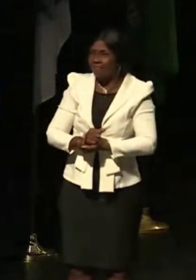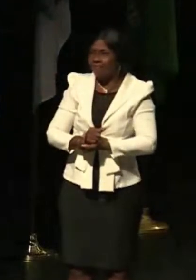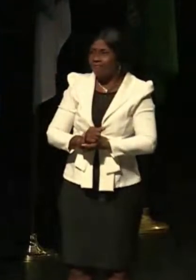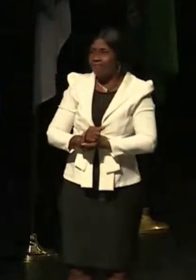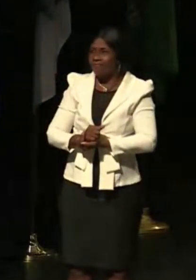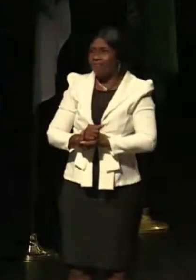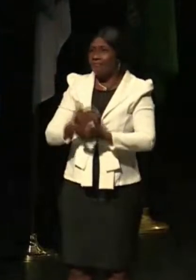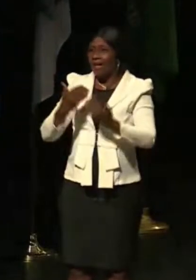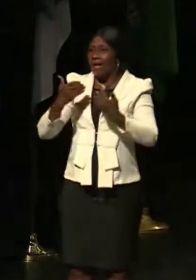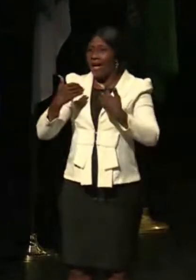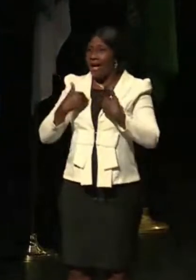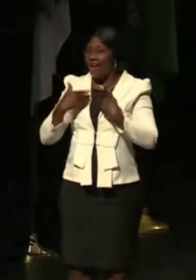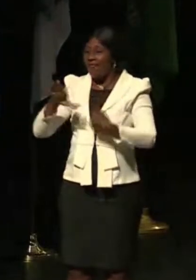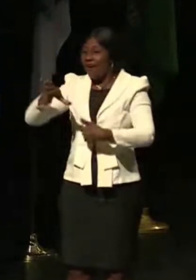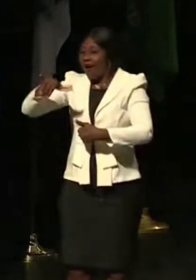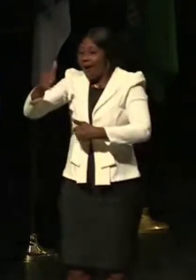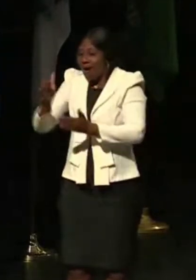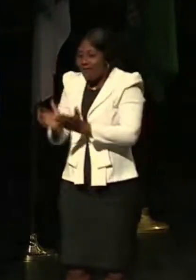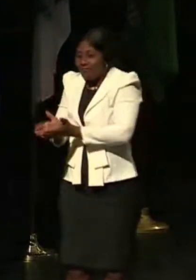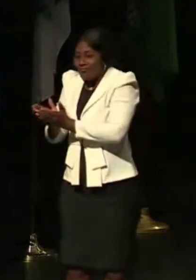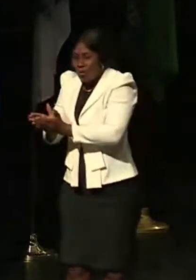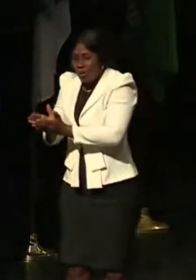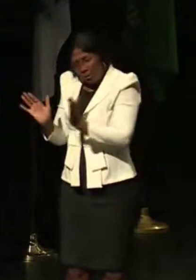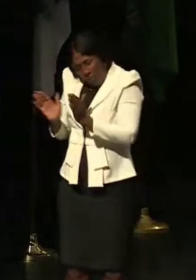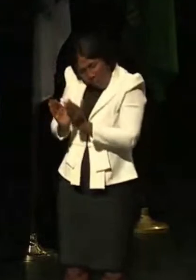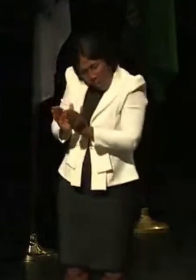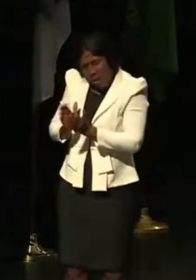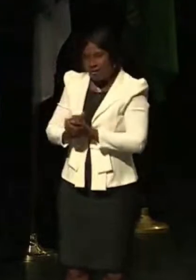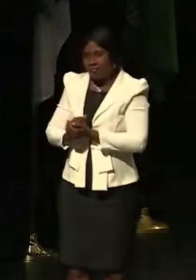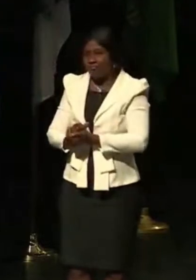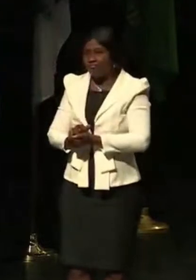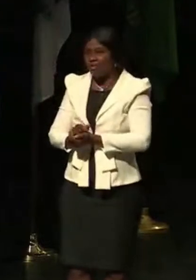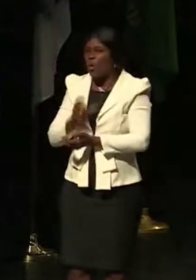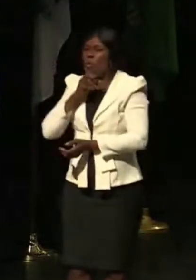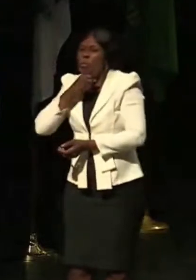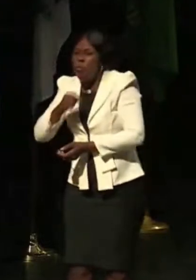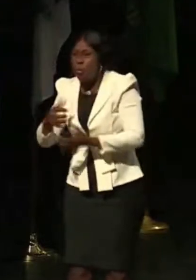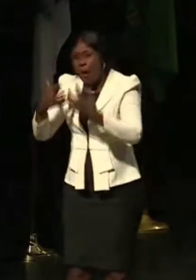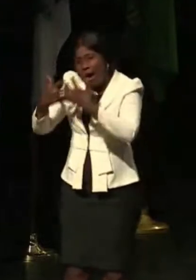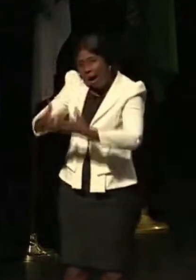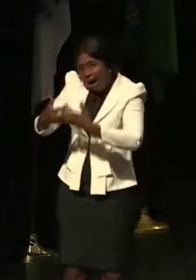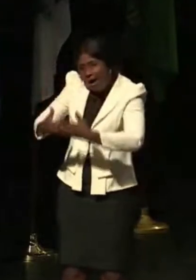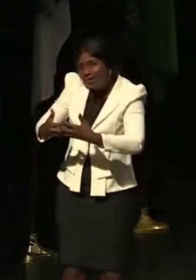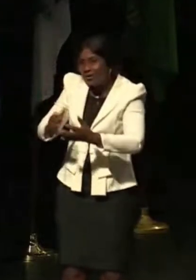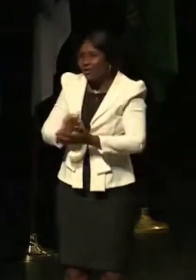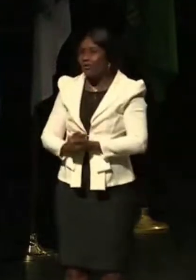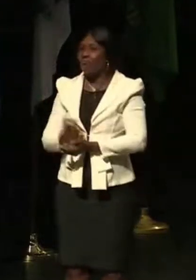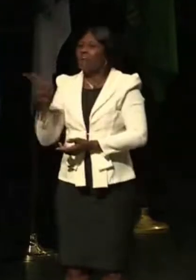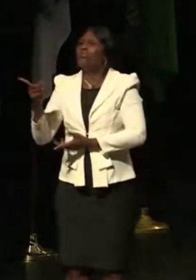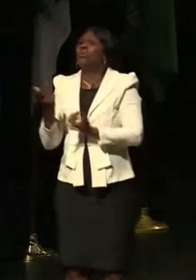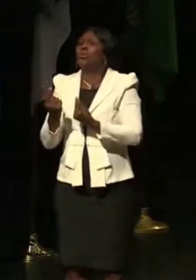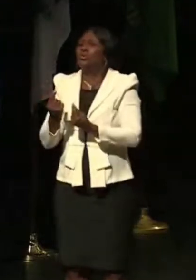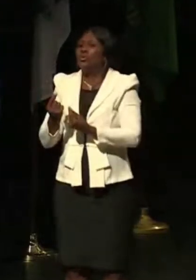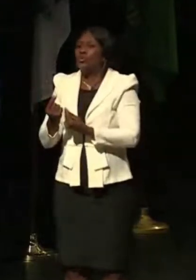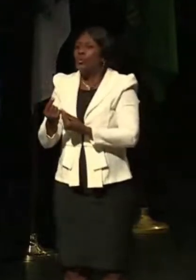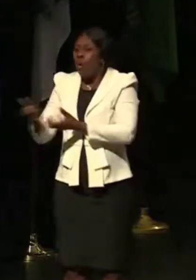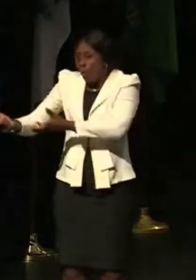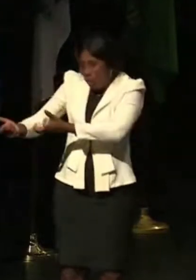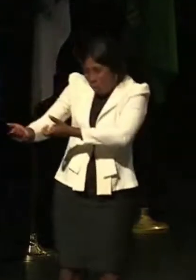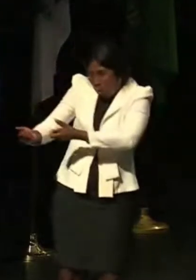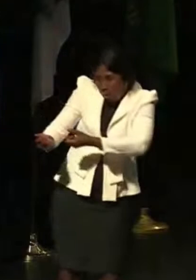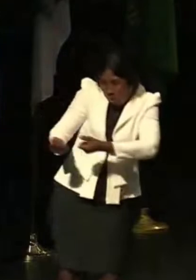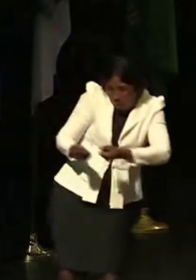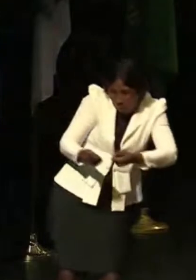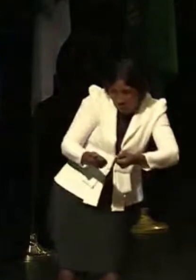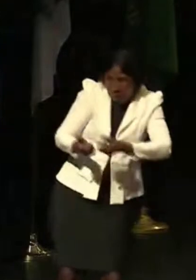the dinghy and a little outboard engine. Let me tow the boat. So I put the